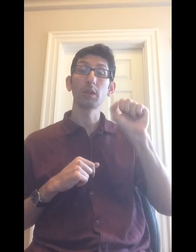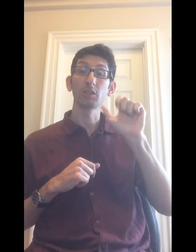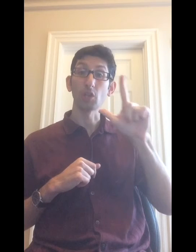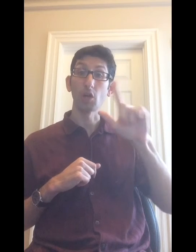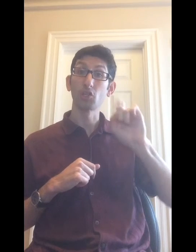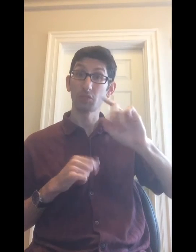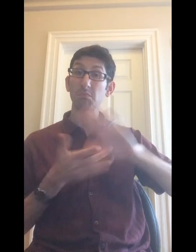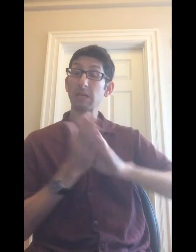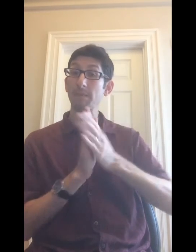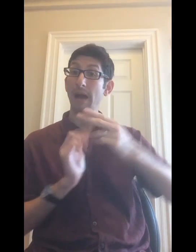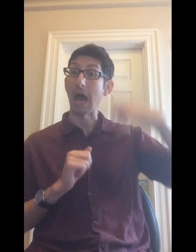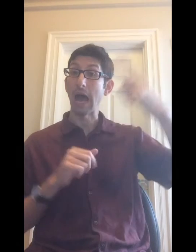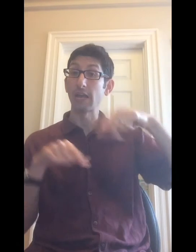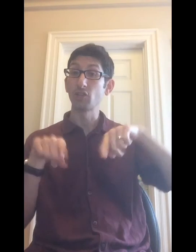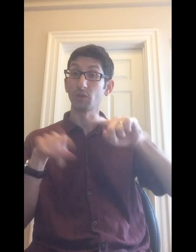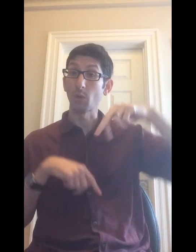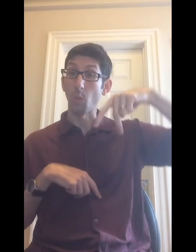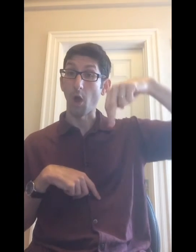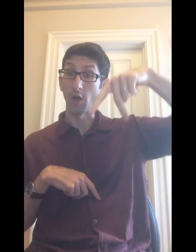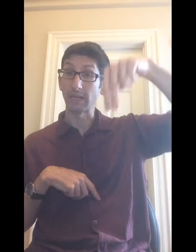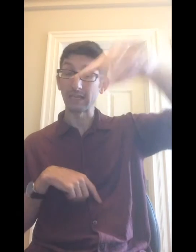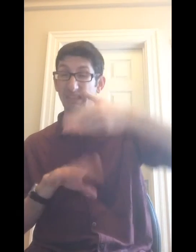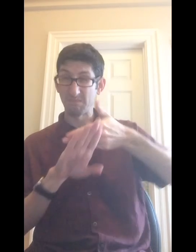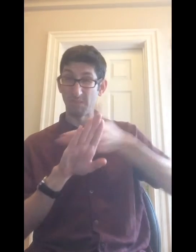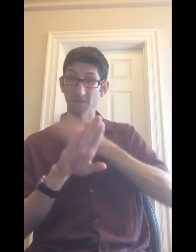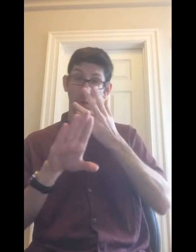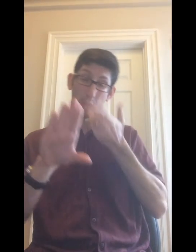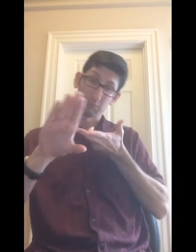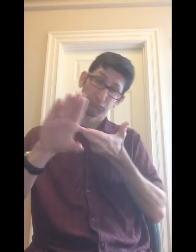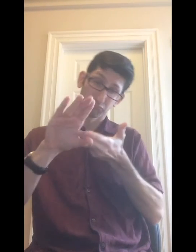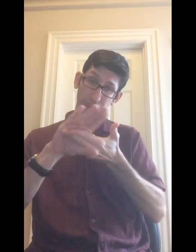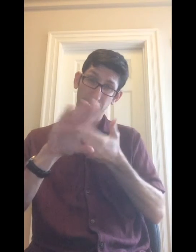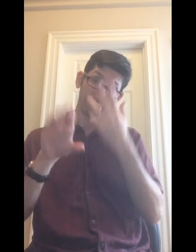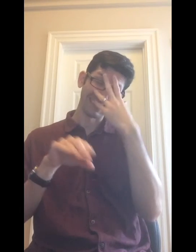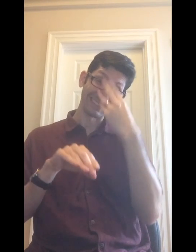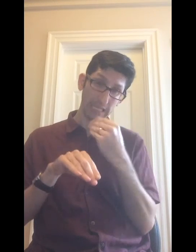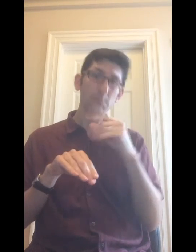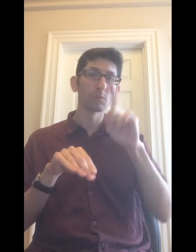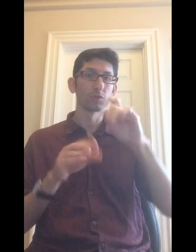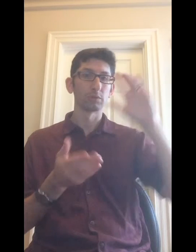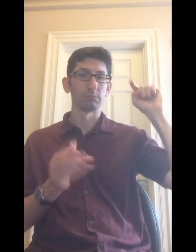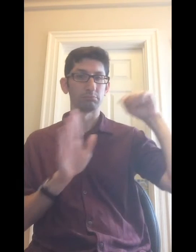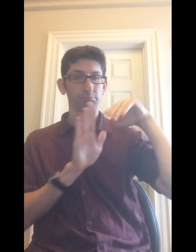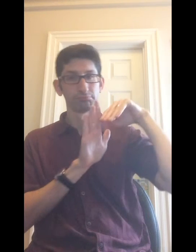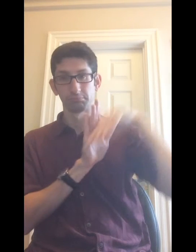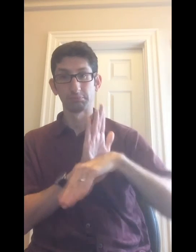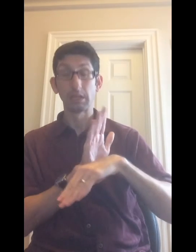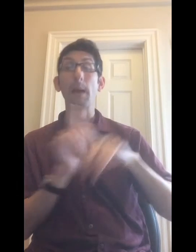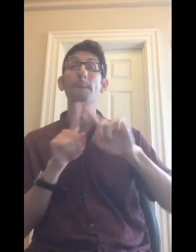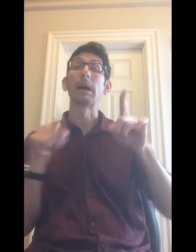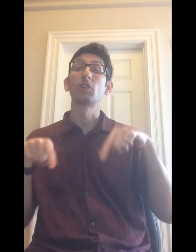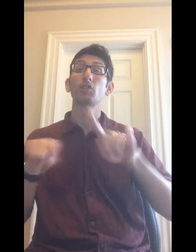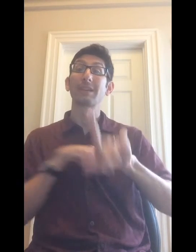its lowest level just before bed. But because of stress that we experience throughout the day and lack of